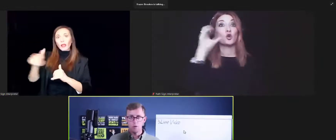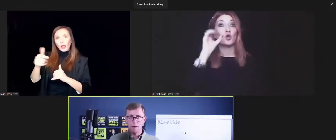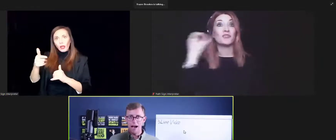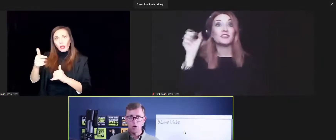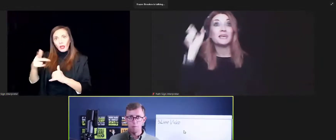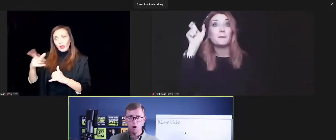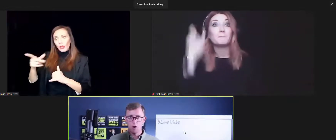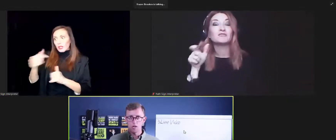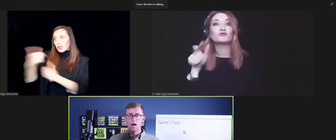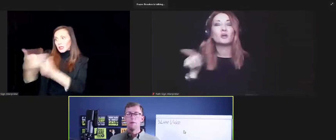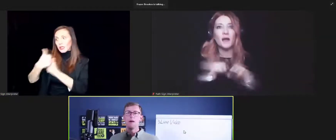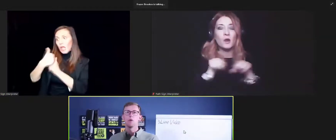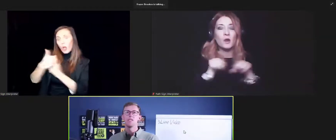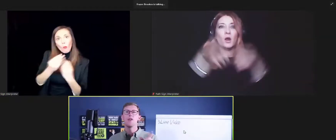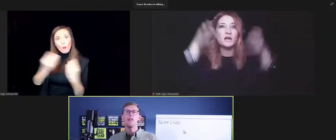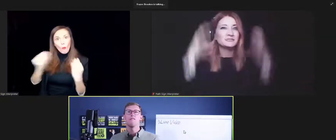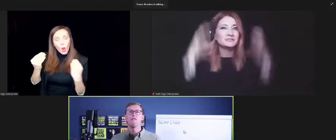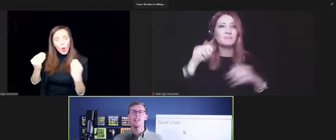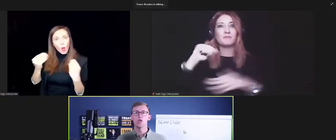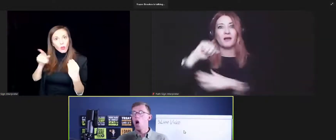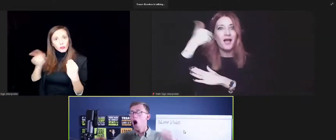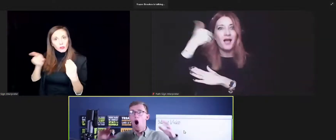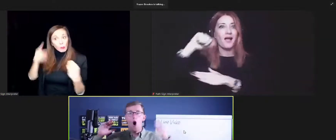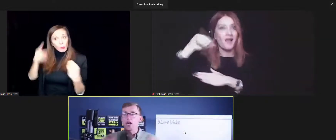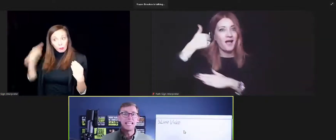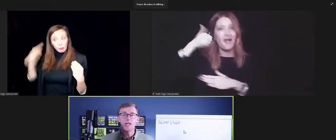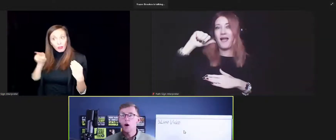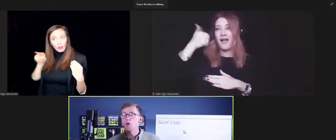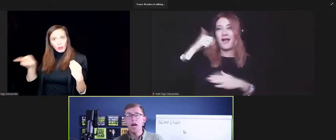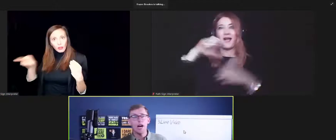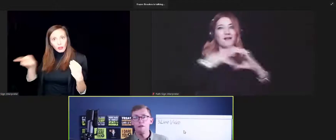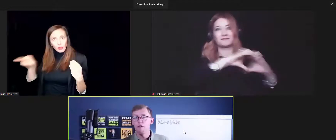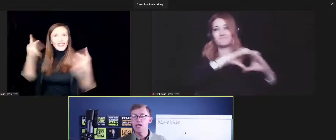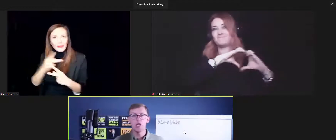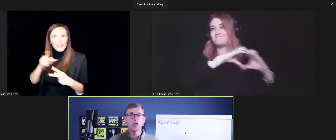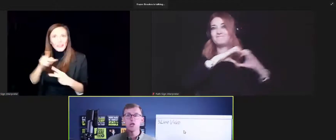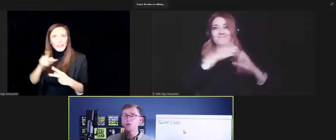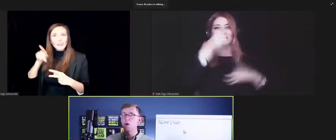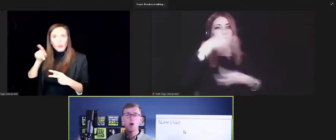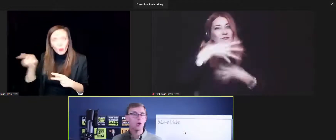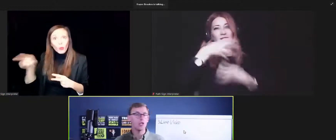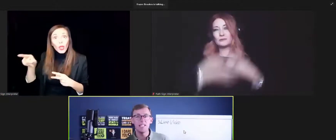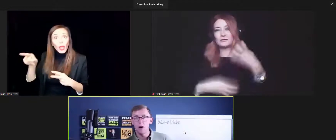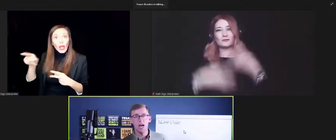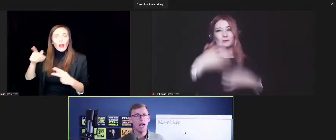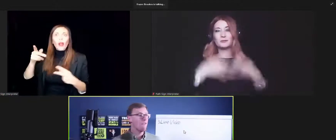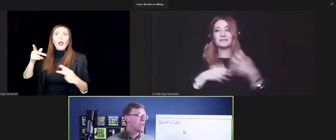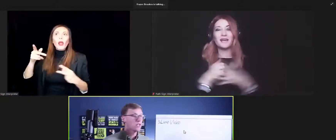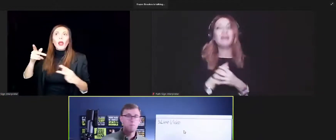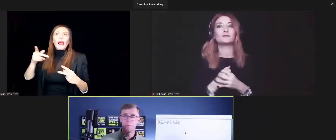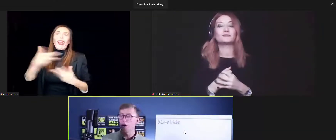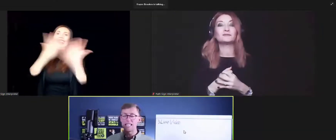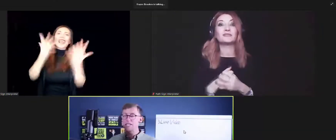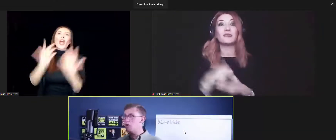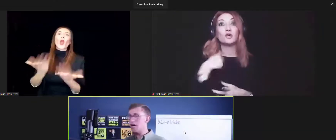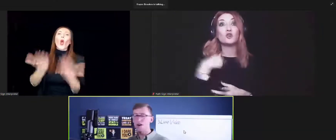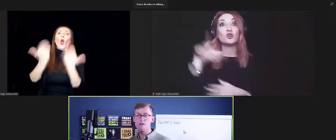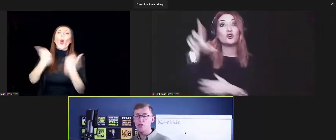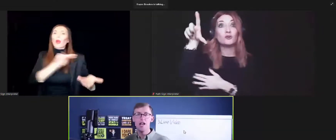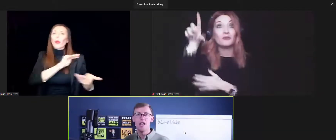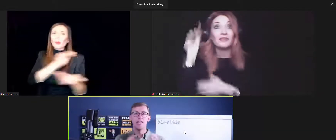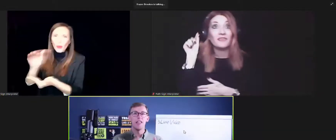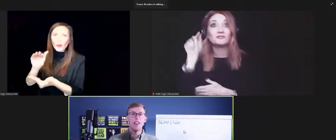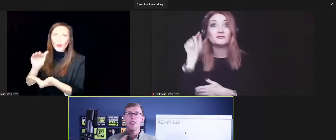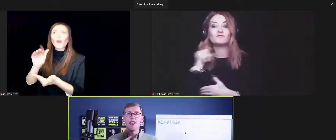just buy your product, but they will tell their friends, oh, you need to go check out Frazer's product. You need to go check out Frazer's book. You need to go check out